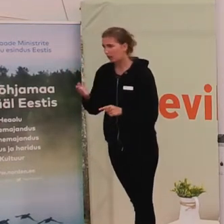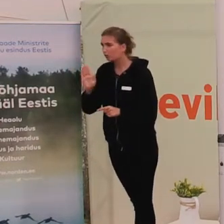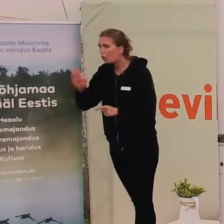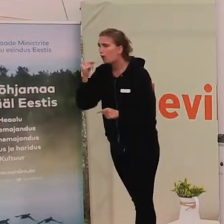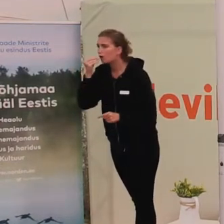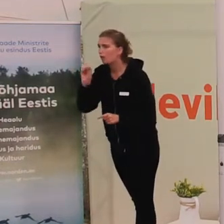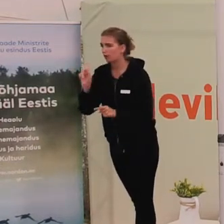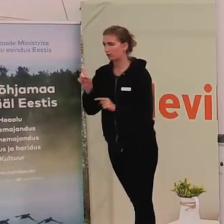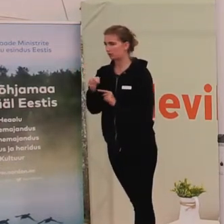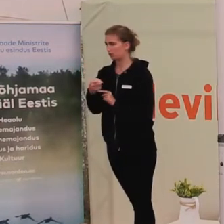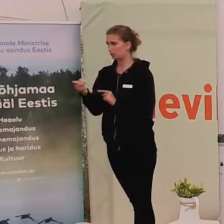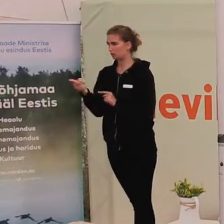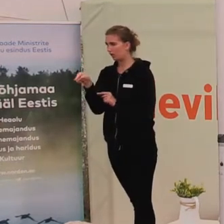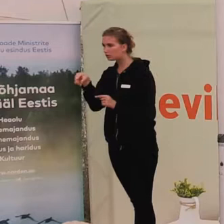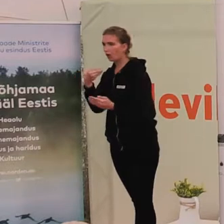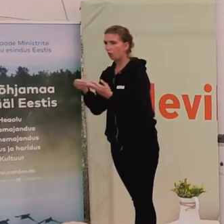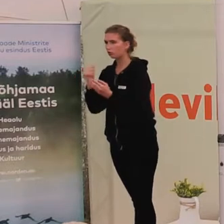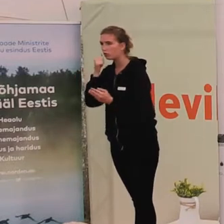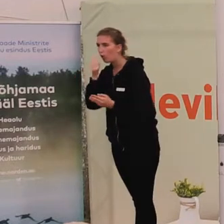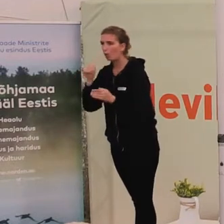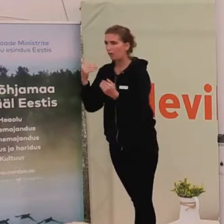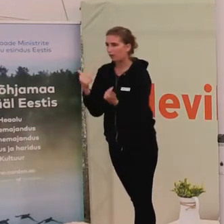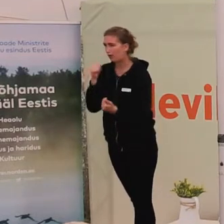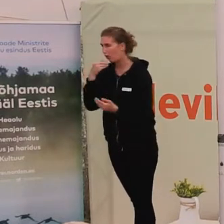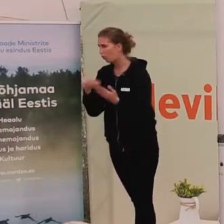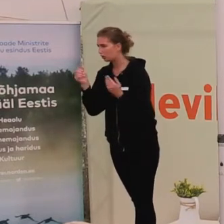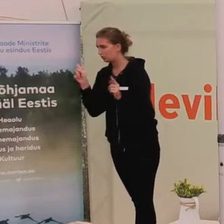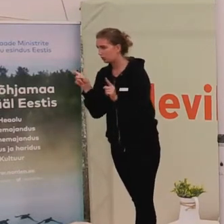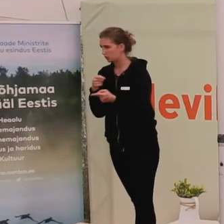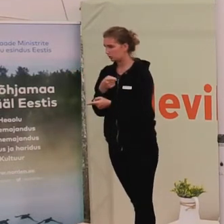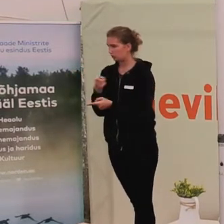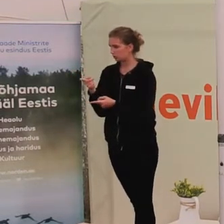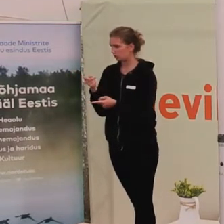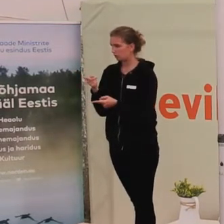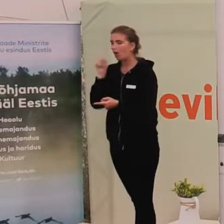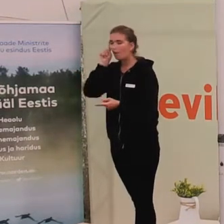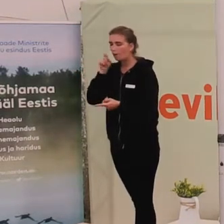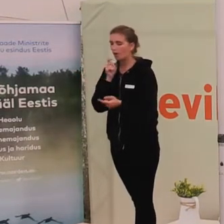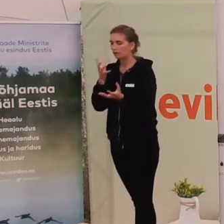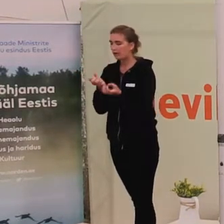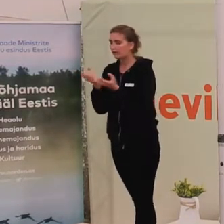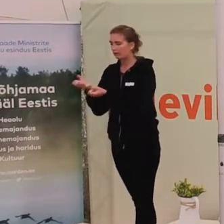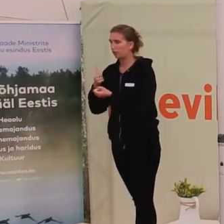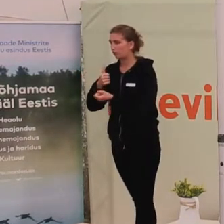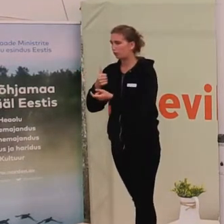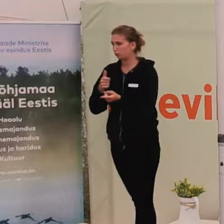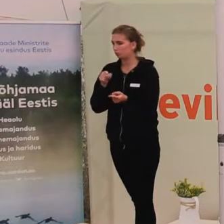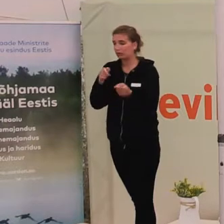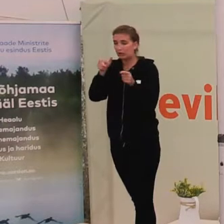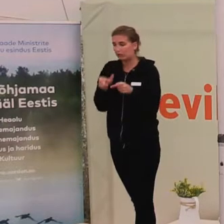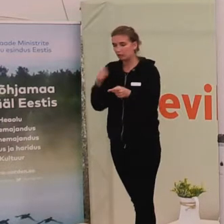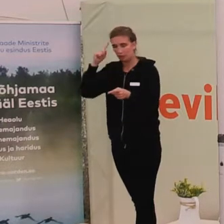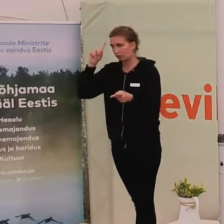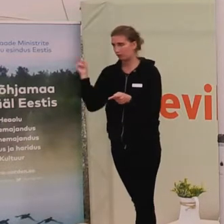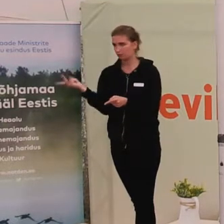you, and what you are buying tomorrow and today? So I think that every business leader is actually a human being thinking the